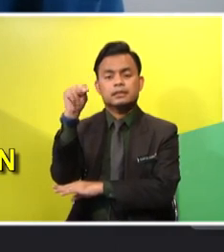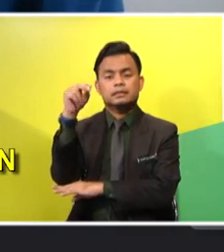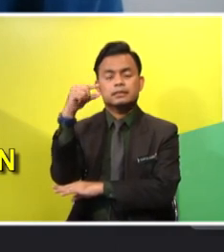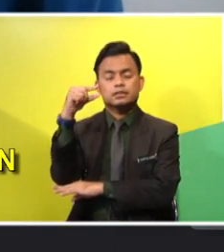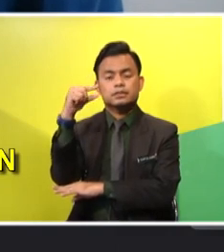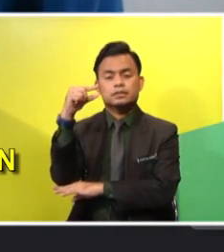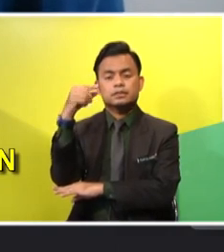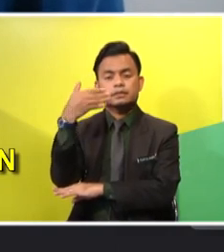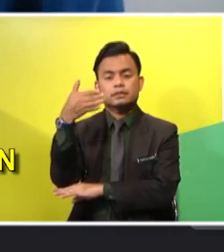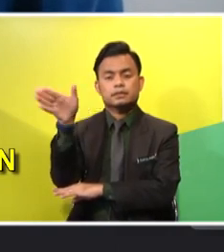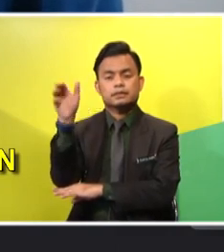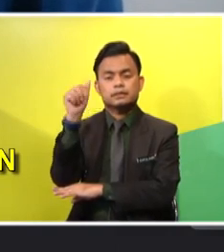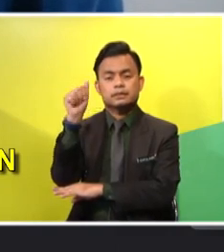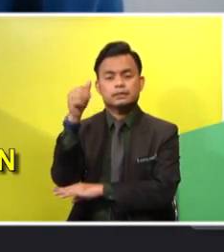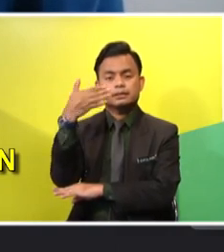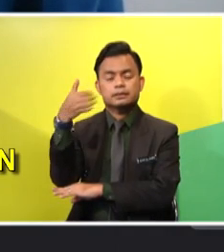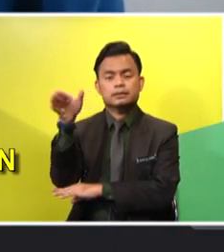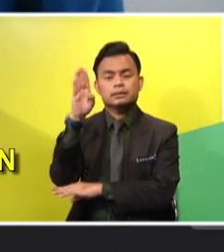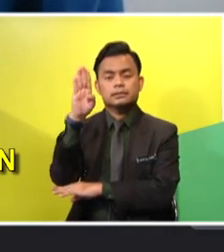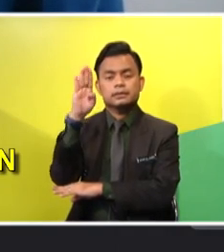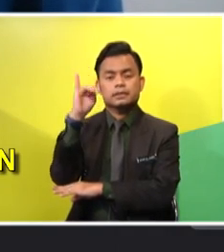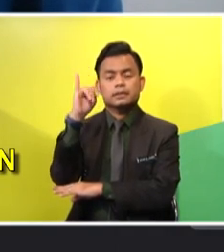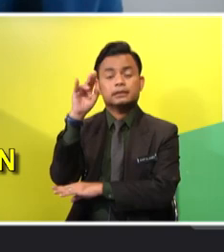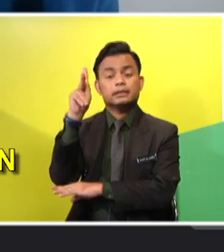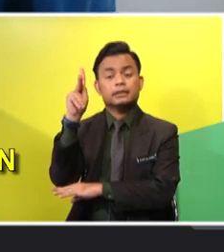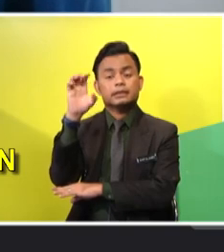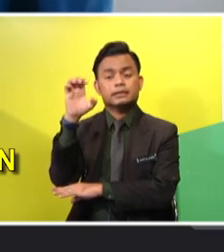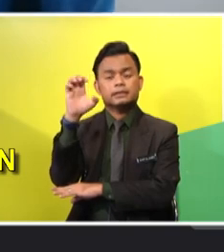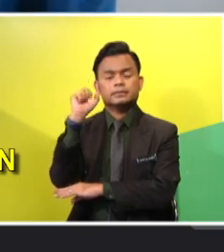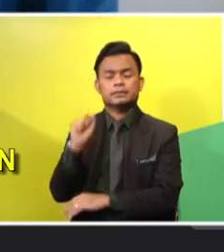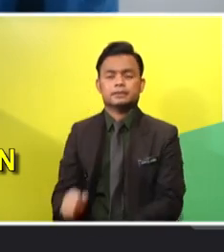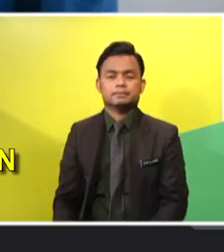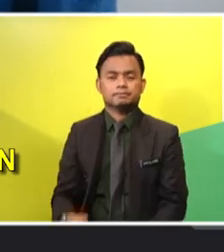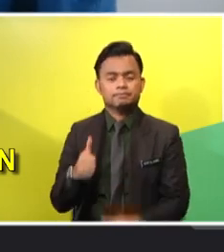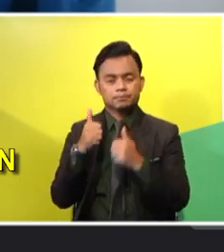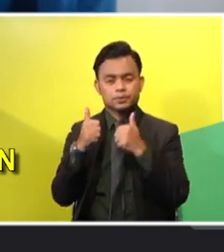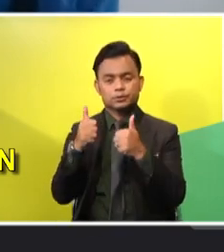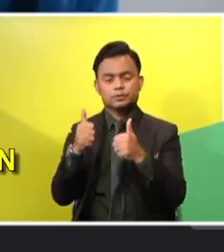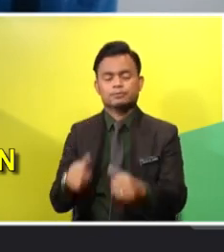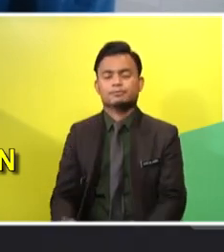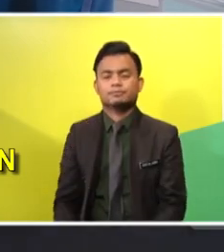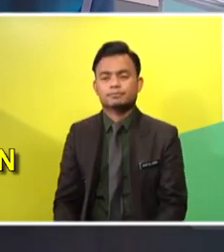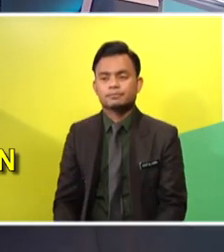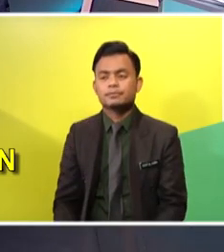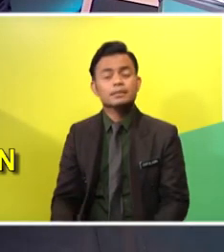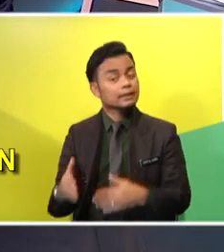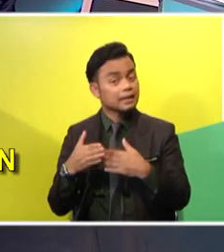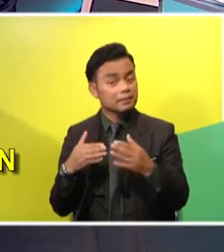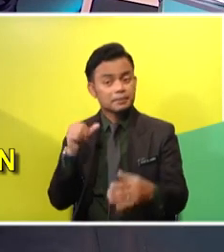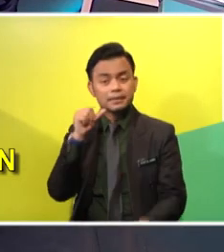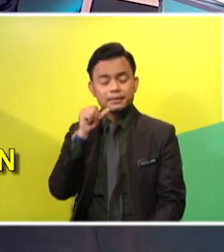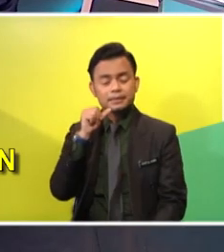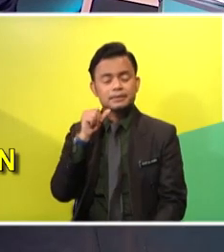R-I-D-I-N-G. Okay, a bike. B-I-K-E. Okay, good job. Anis, never mind. There are lots